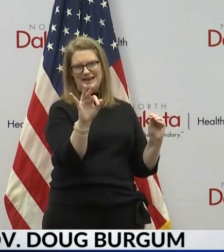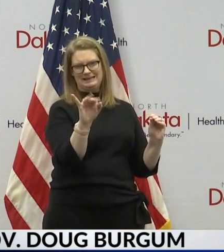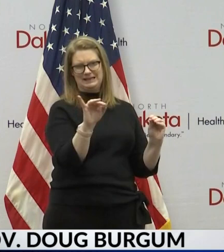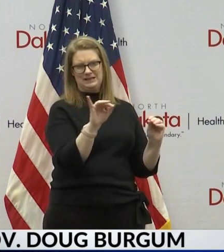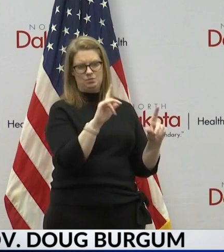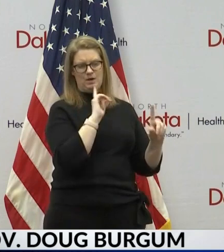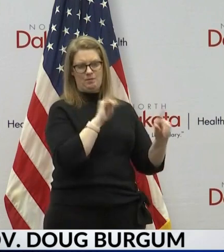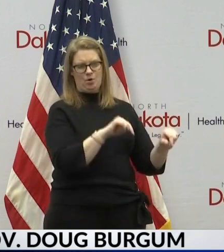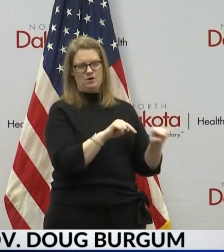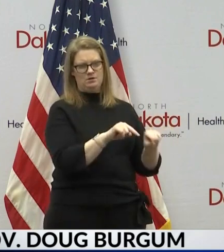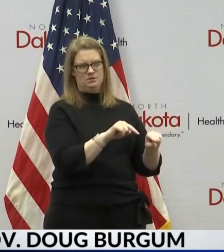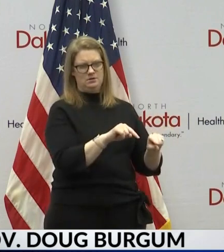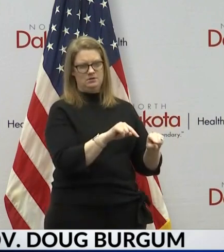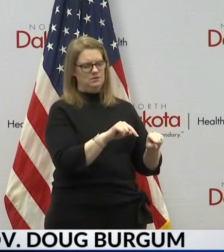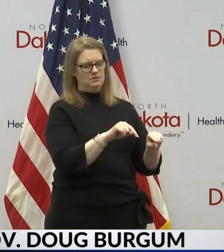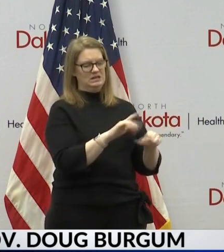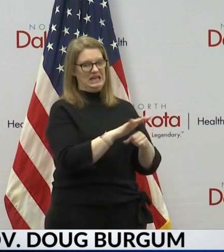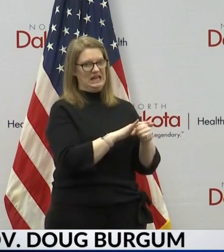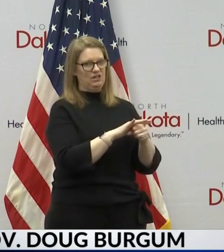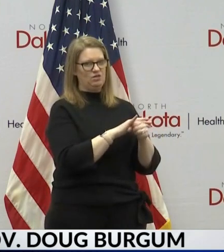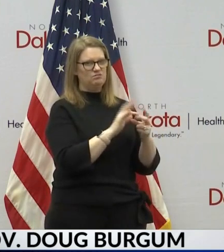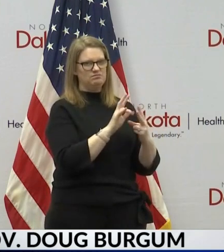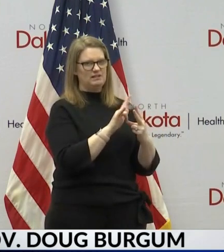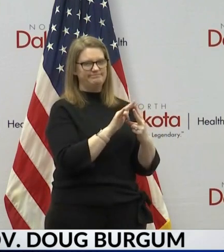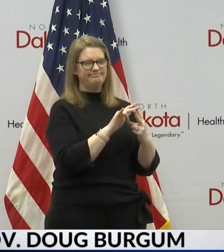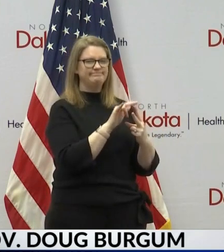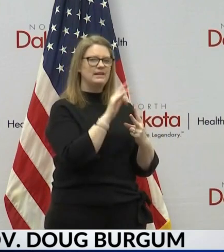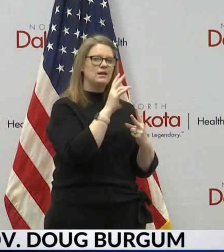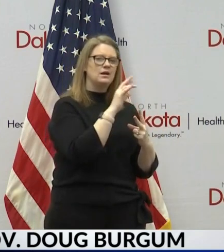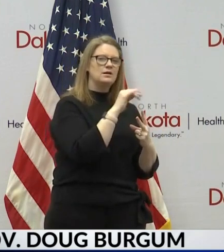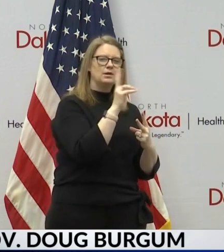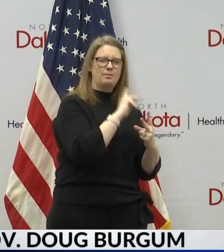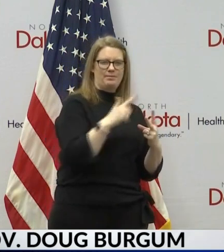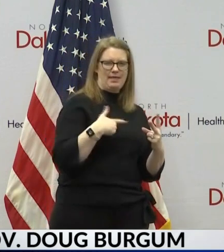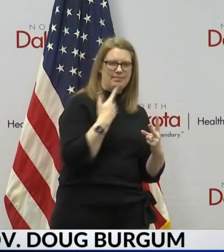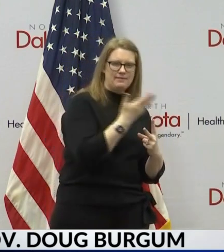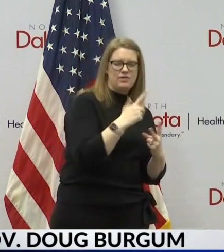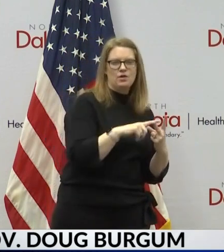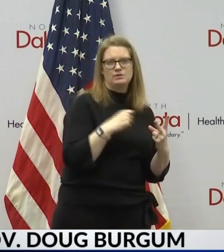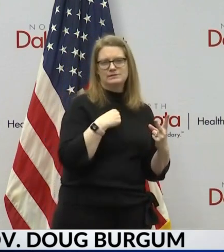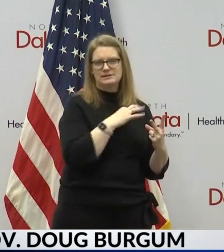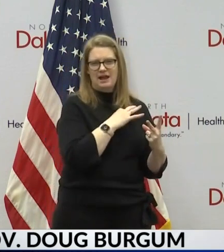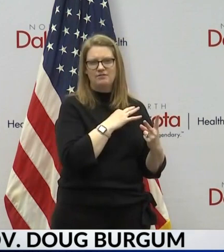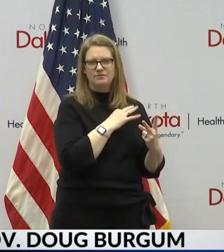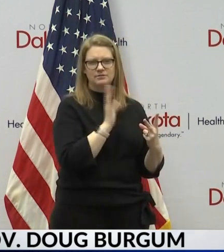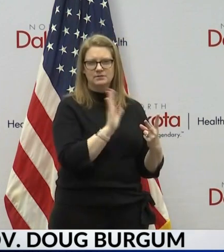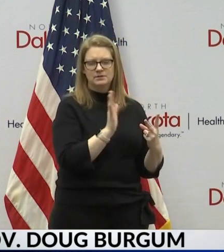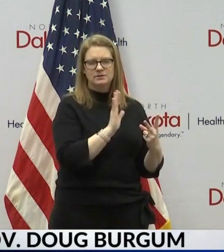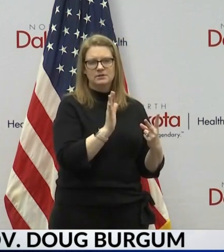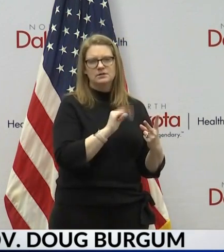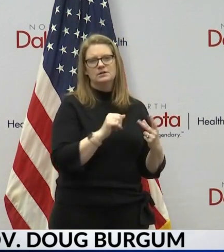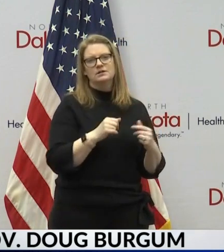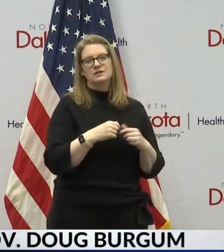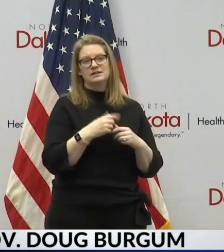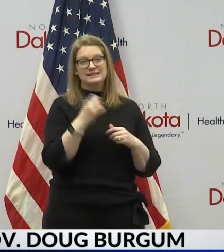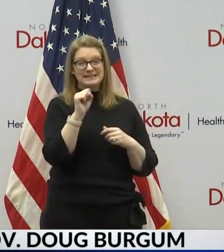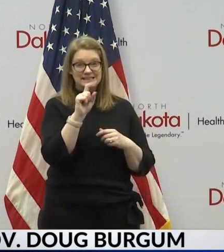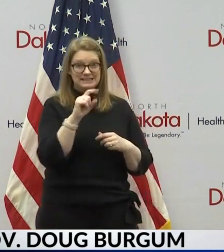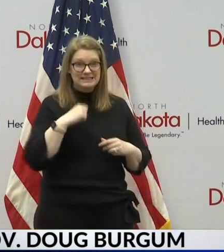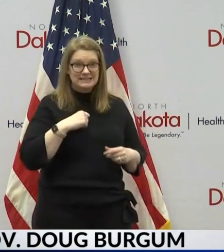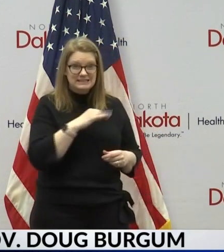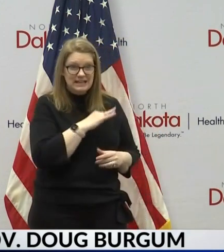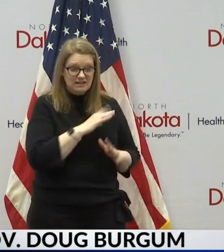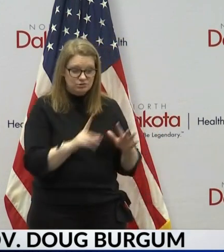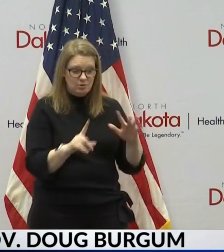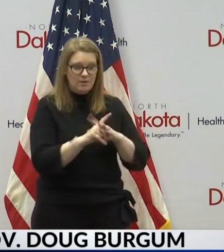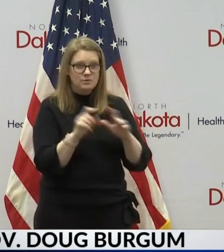to date among either residents or staff. We want to keep it that way. Staff have been and will continue to be screened daily coming into the facility